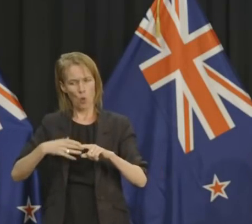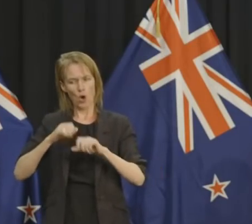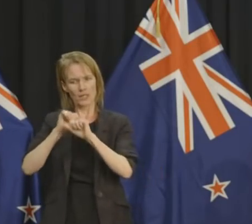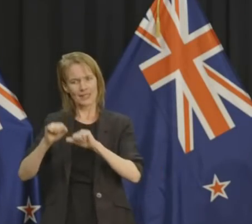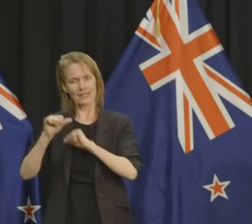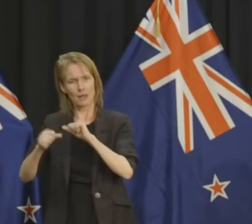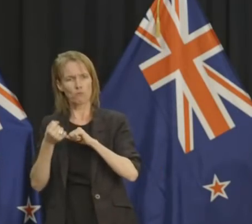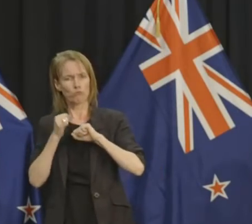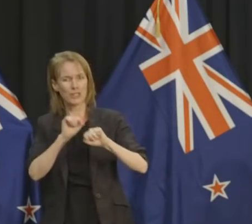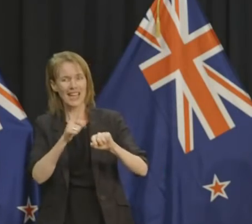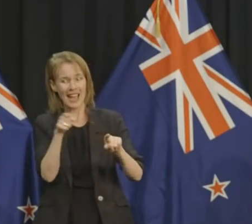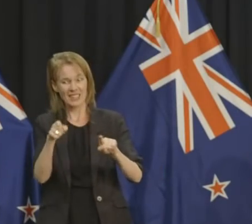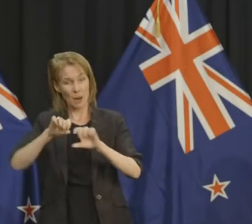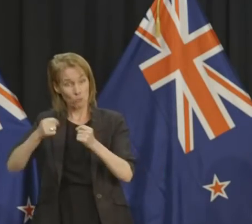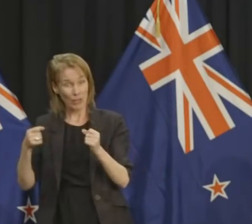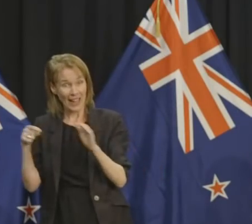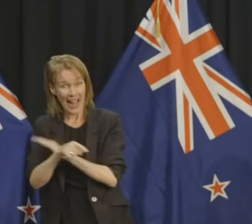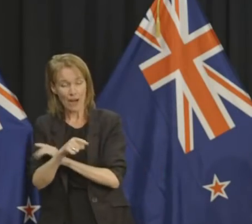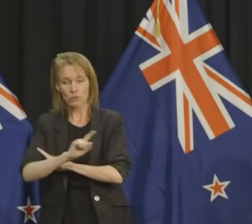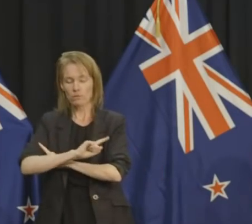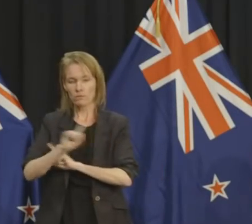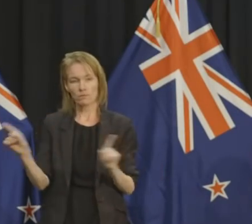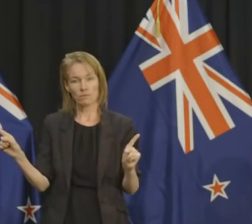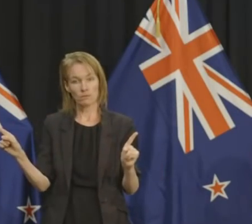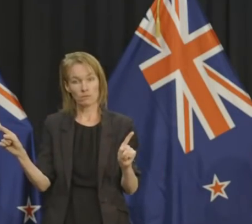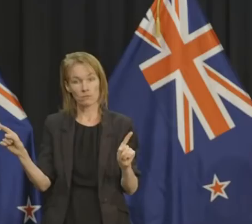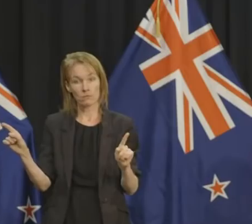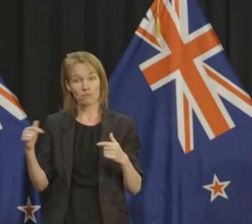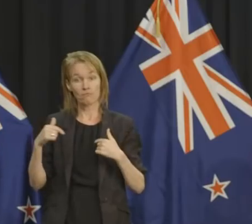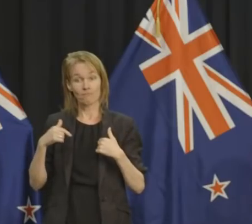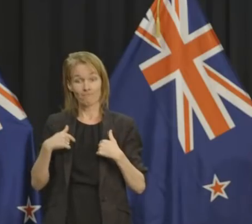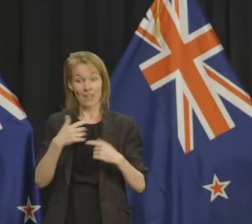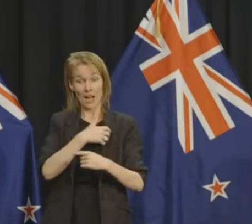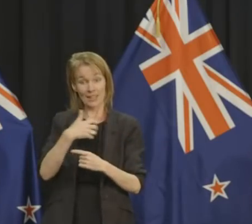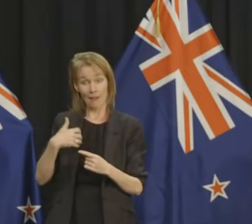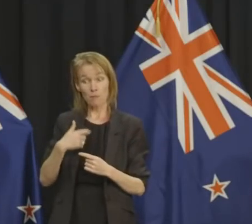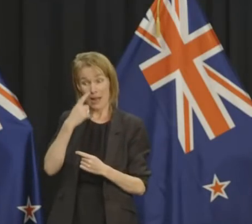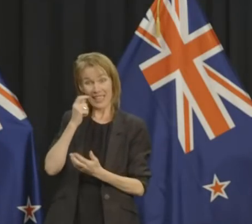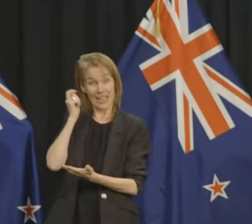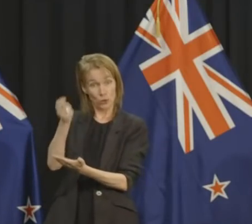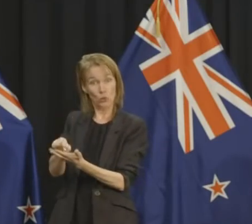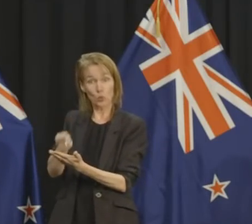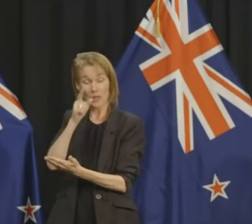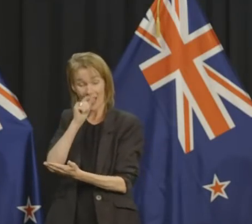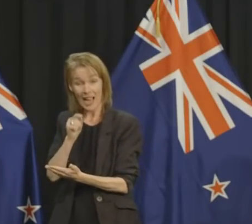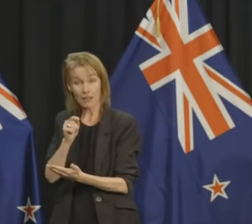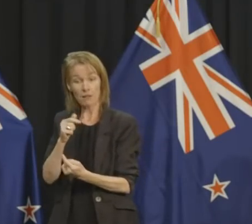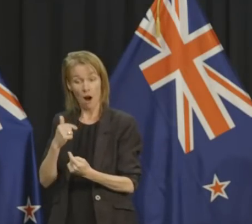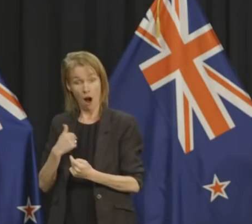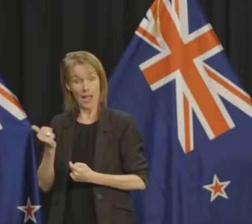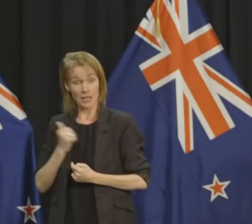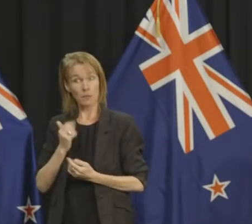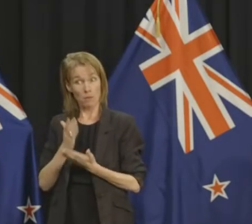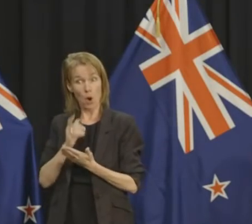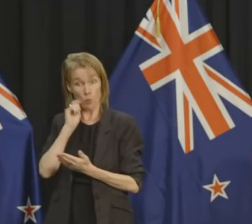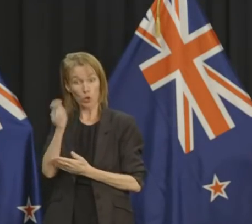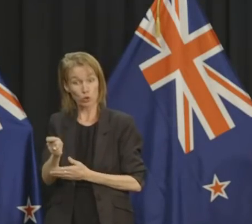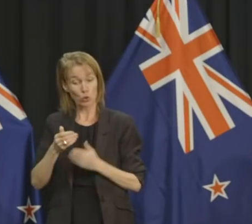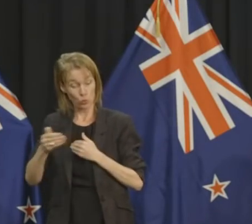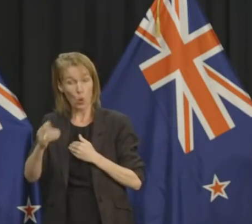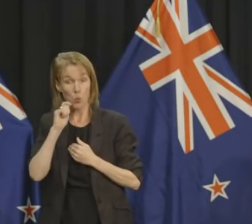have zero tolerance for that. There are legal avenues available to the government, and I would expect that those legal avenues will be fully